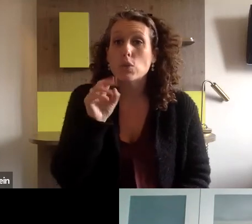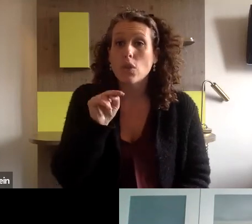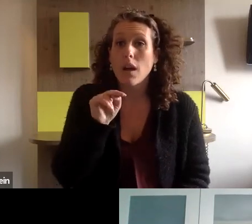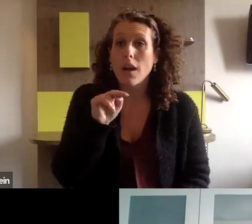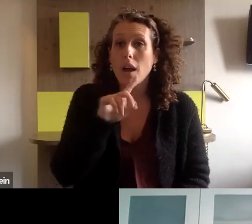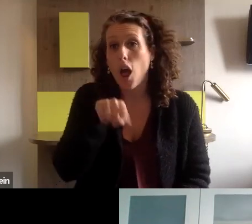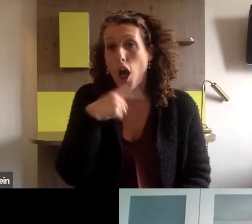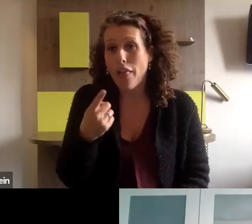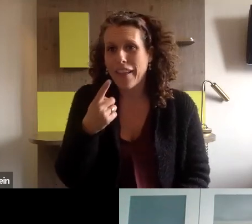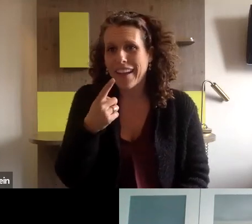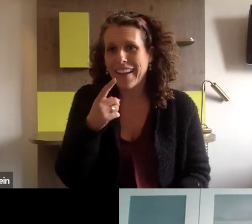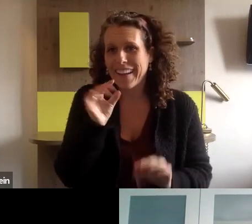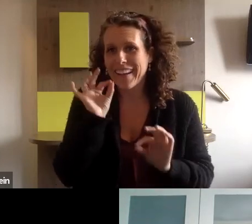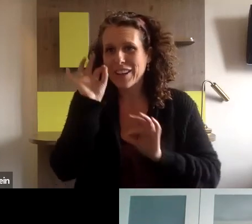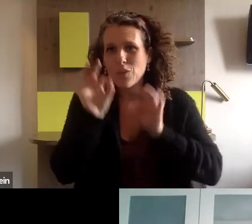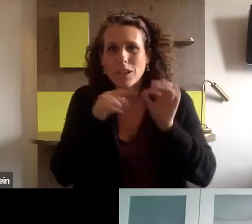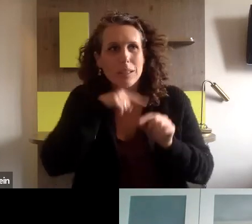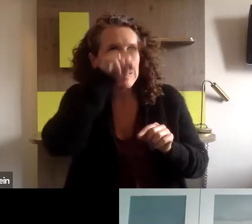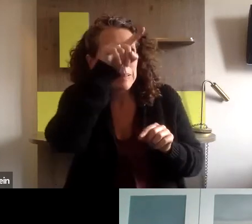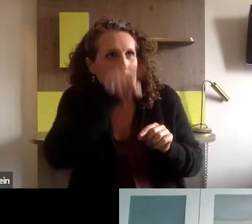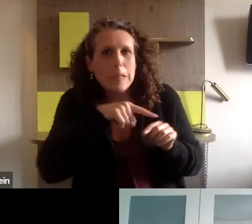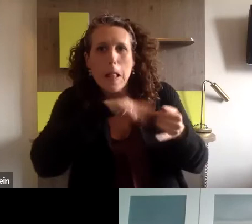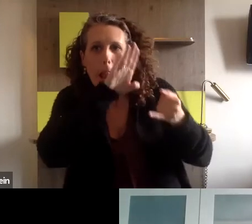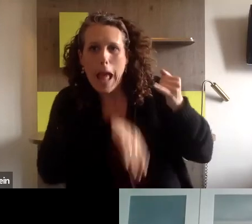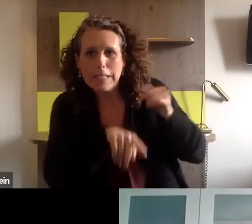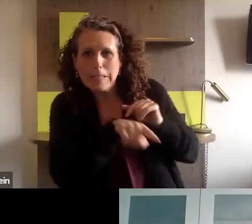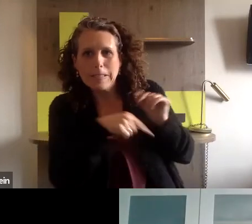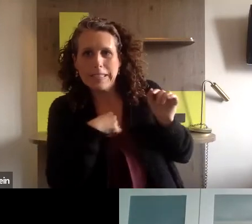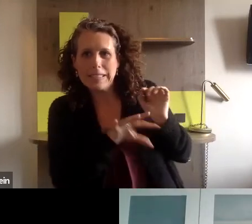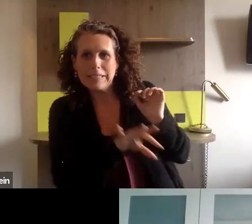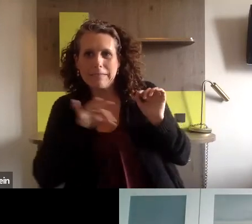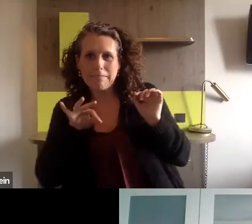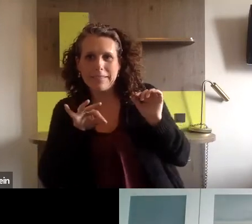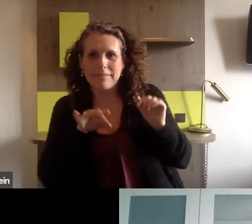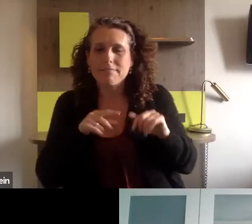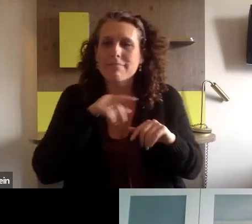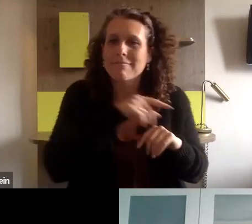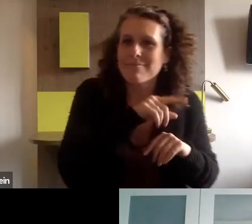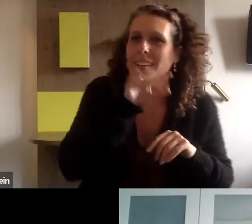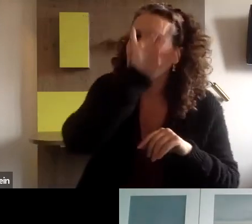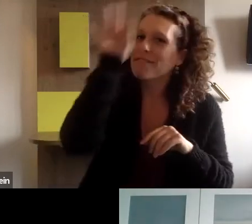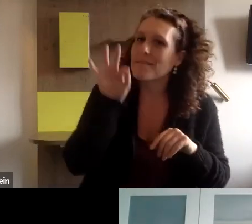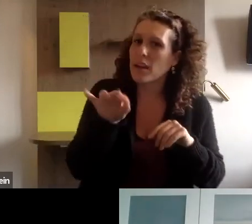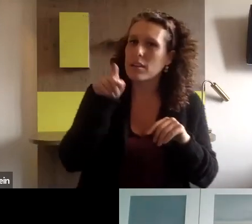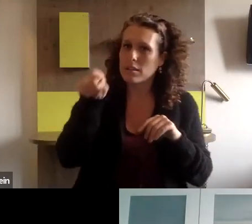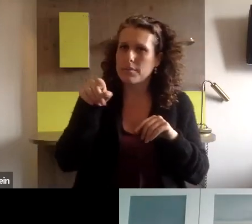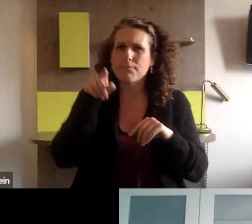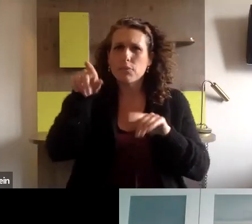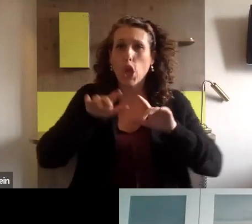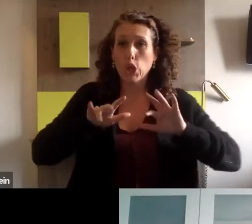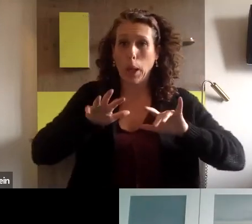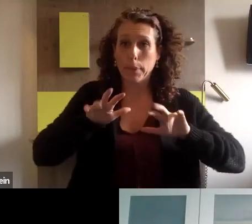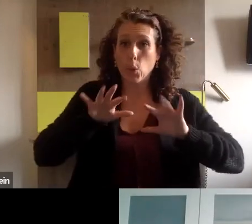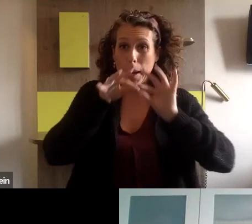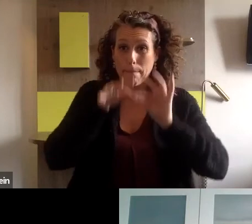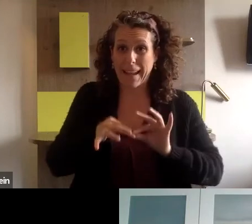several questions actually, but I'll just choose the last one. He says, going forward, how do you see computer-based